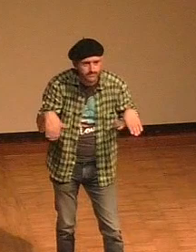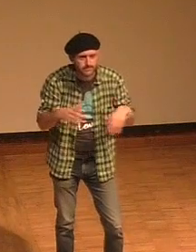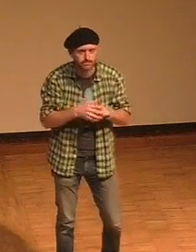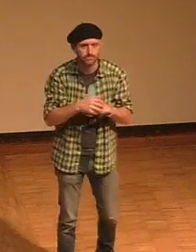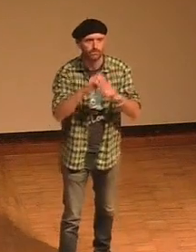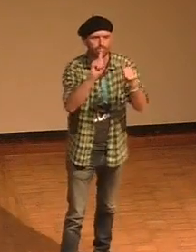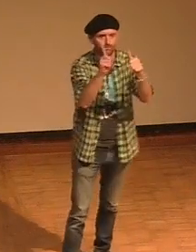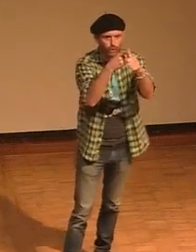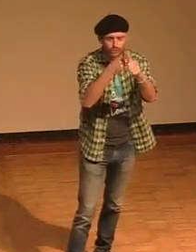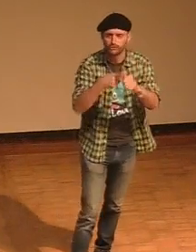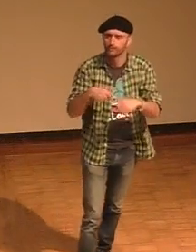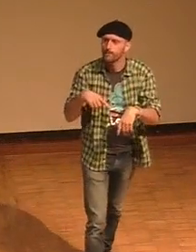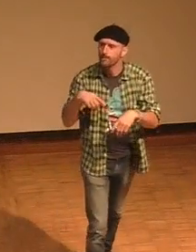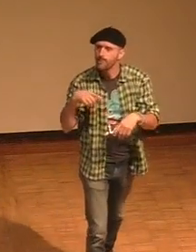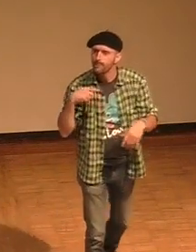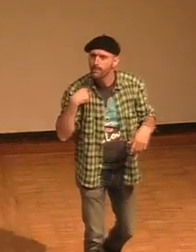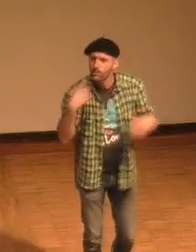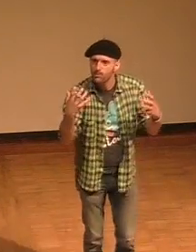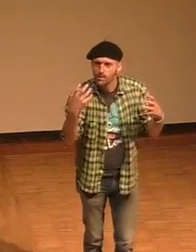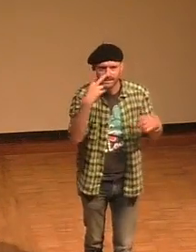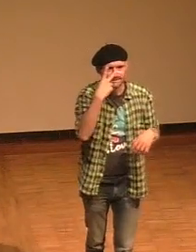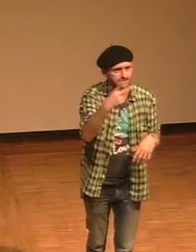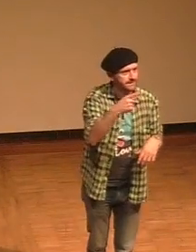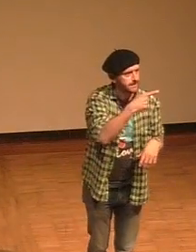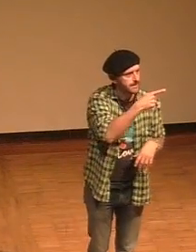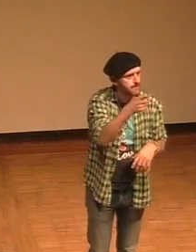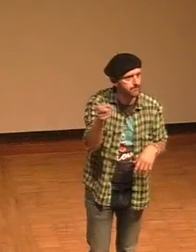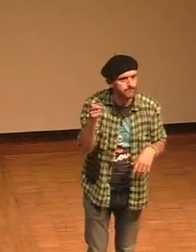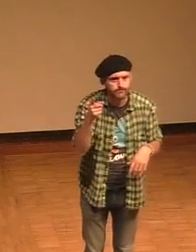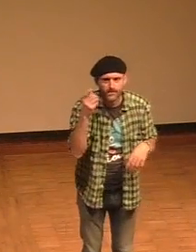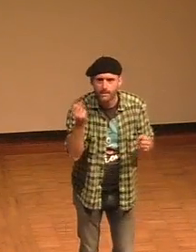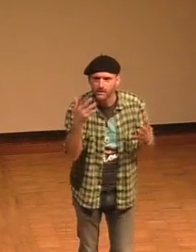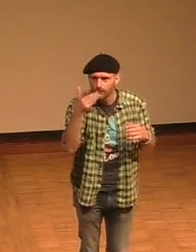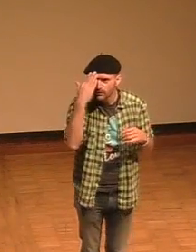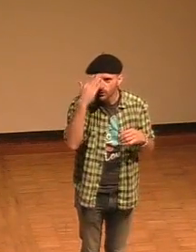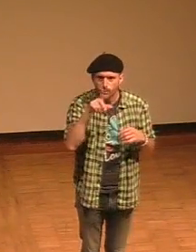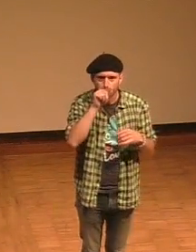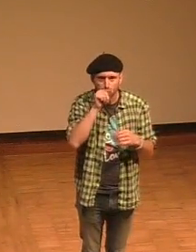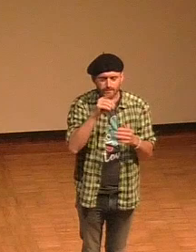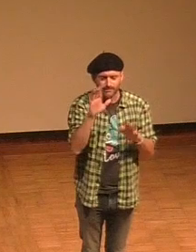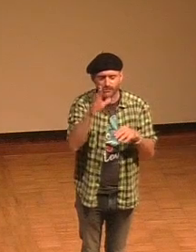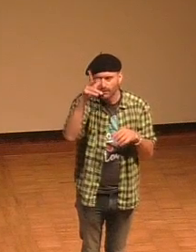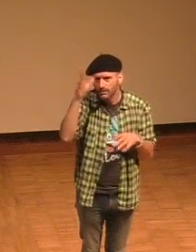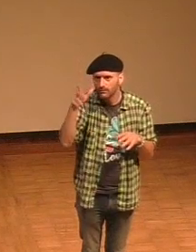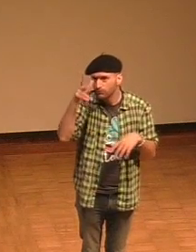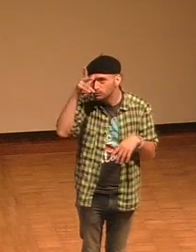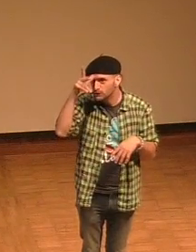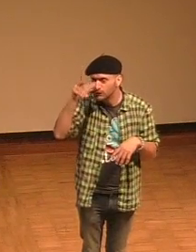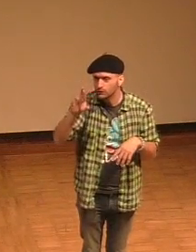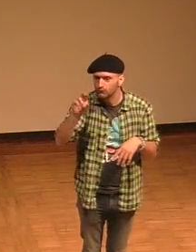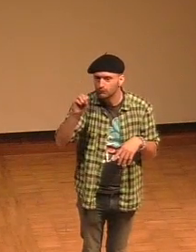for an activity. First of all, I want to see, well, how many of you know